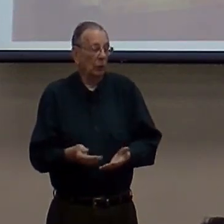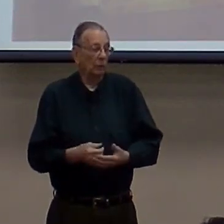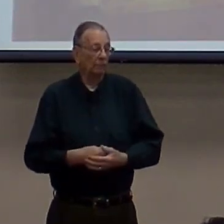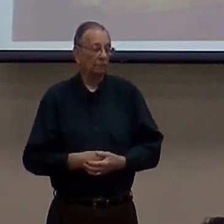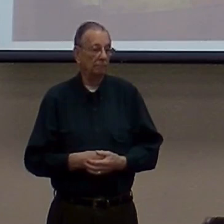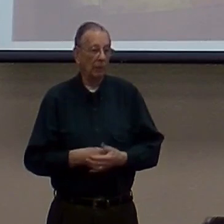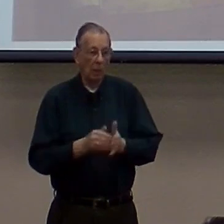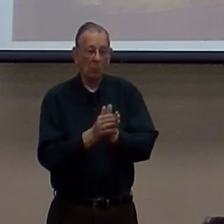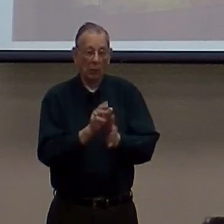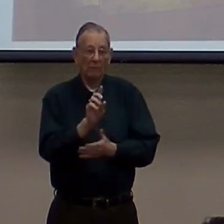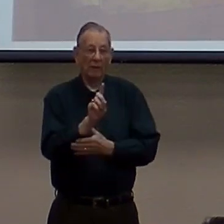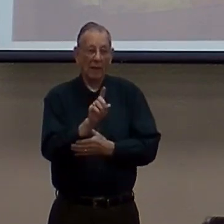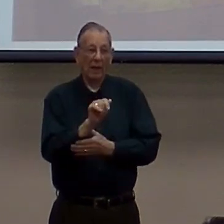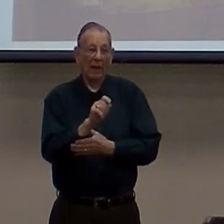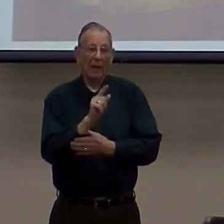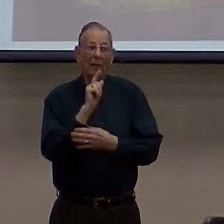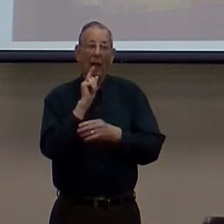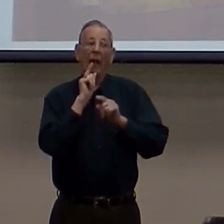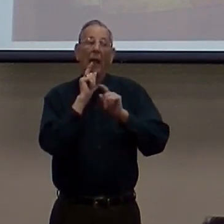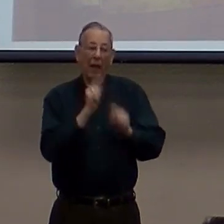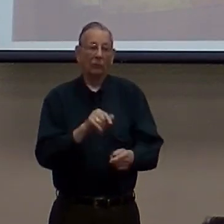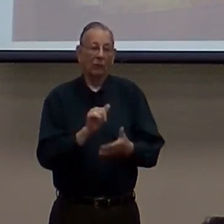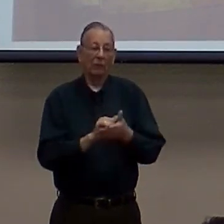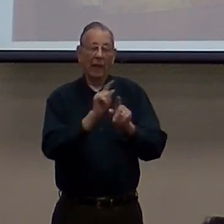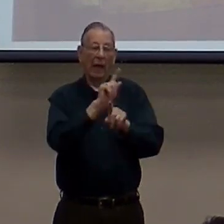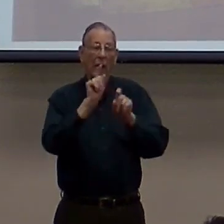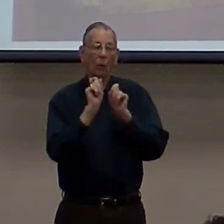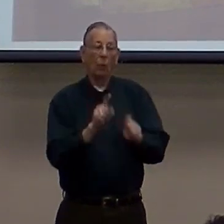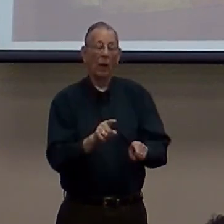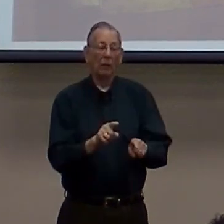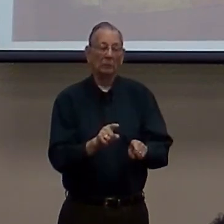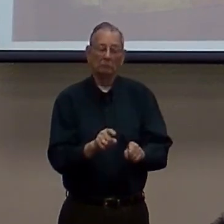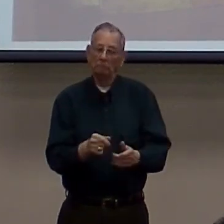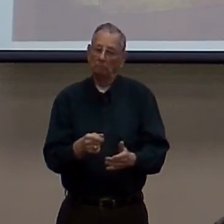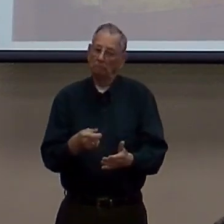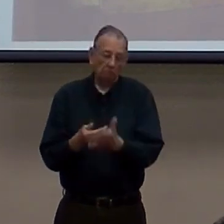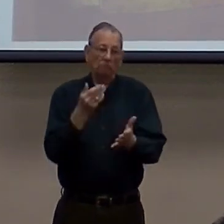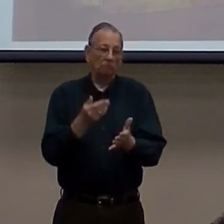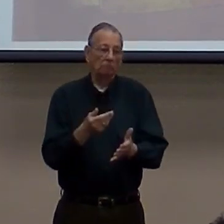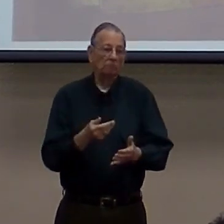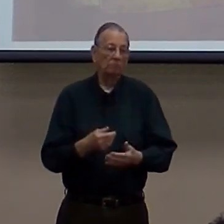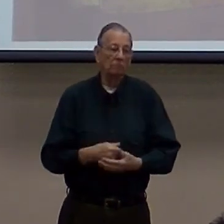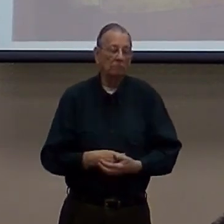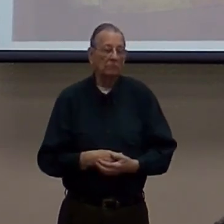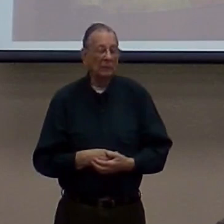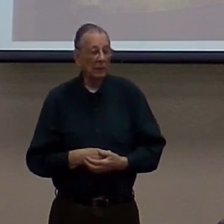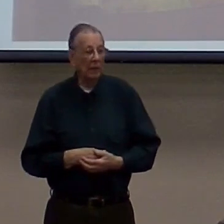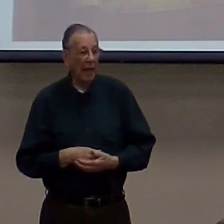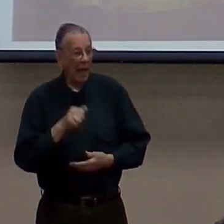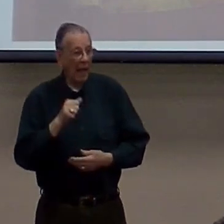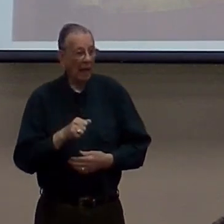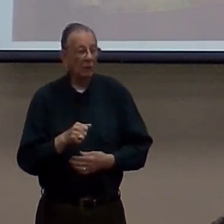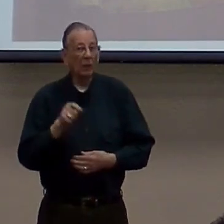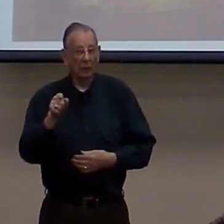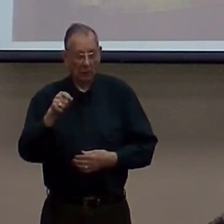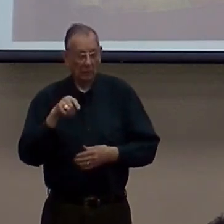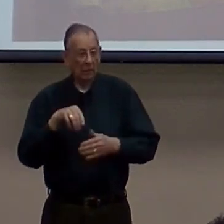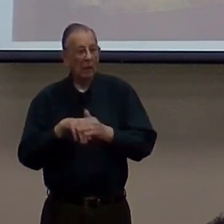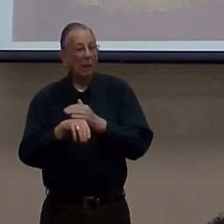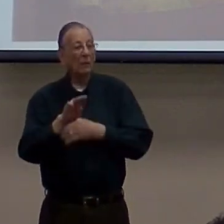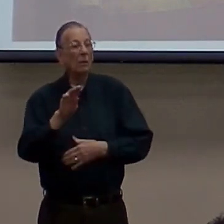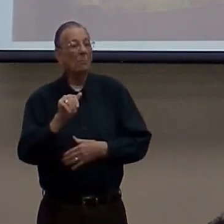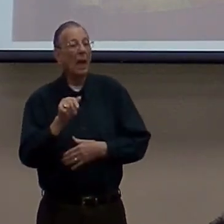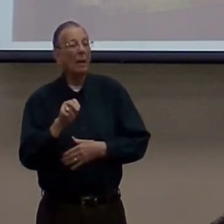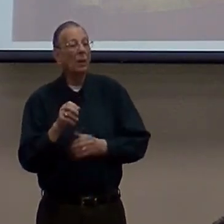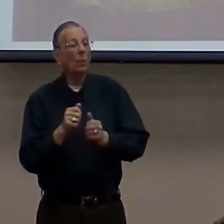The book of Daniel answers that question emphatically. The answer is, He has gone into Babylon with